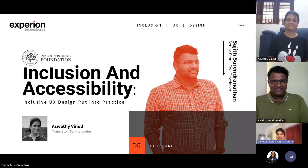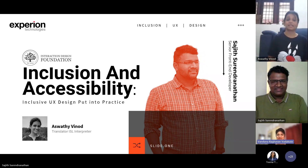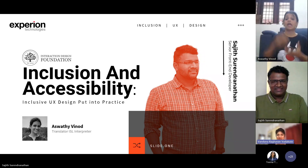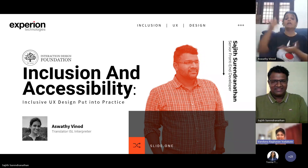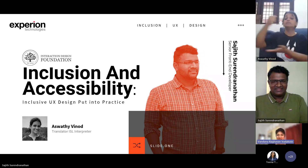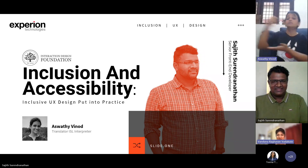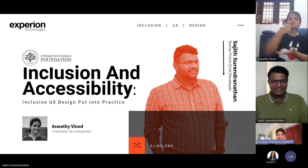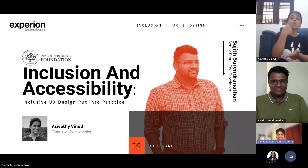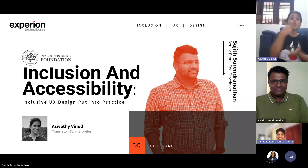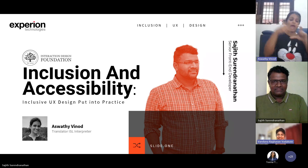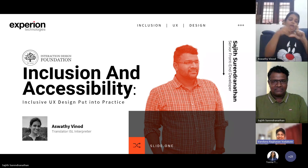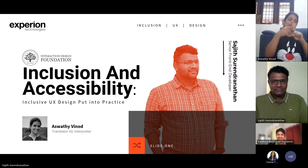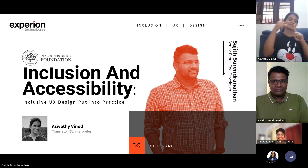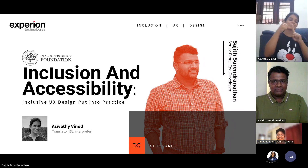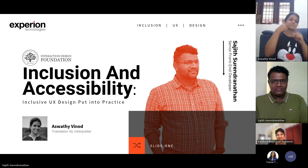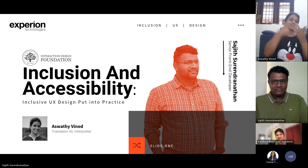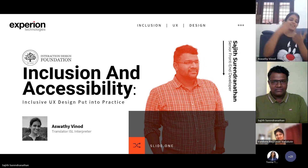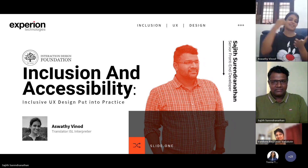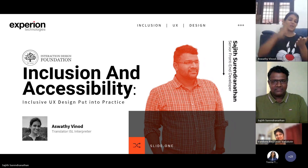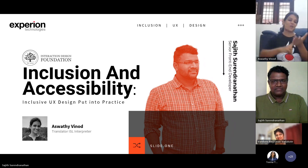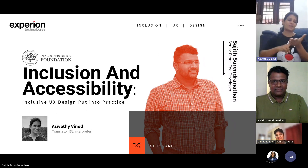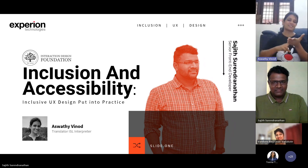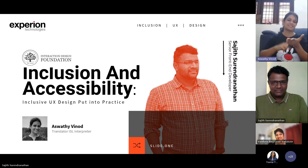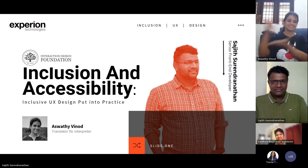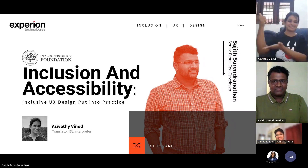by Experion Technologies.